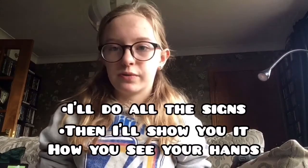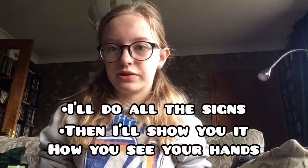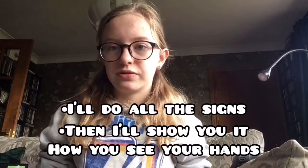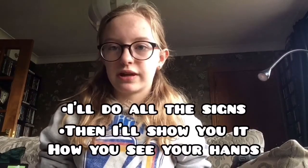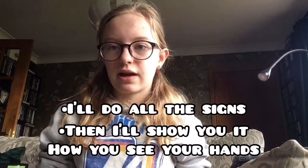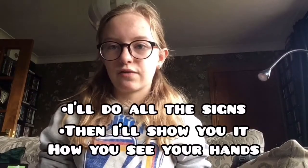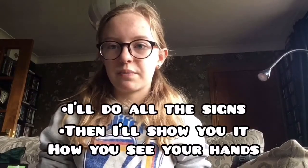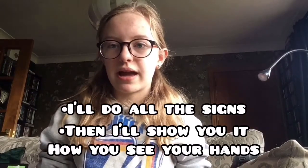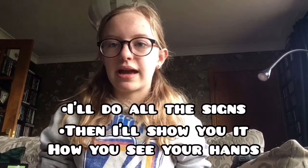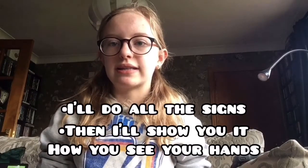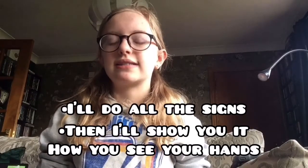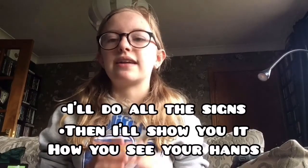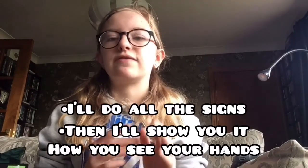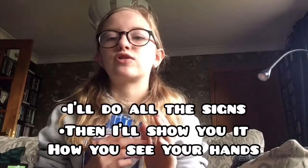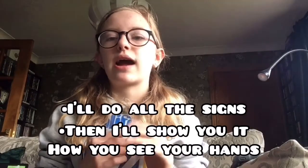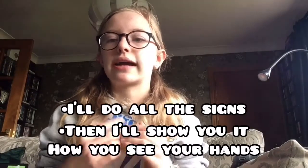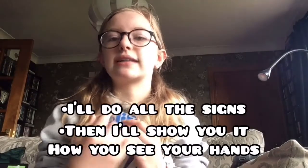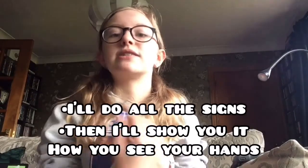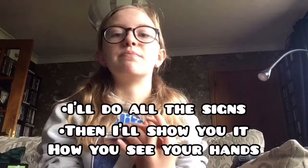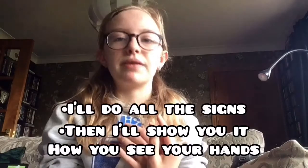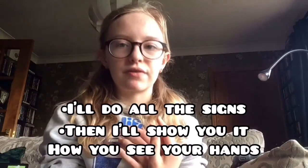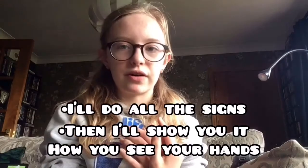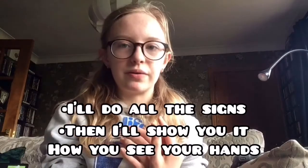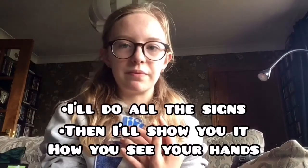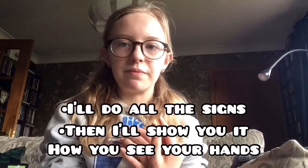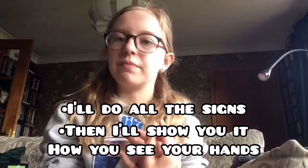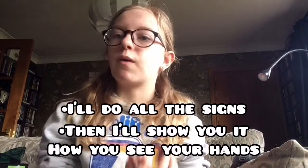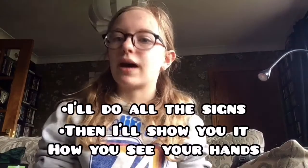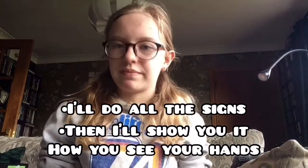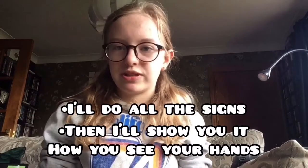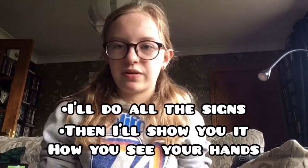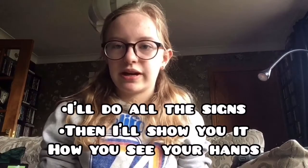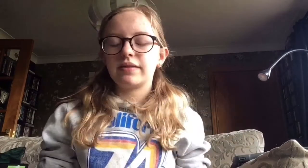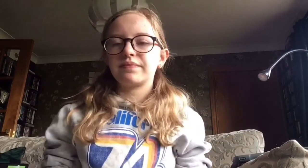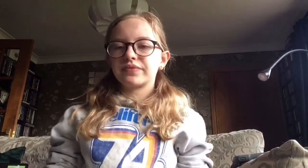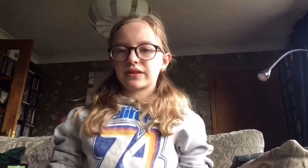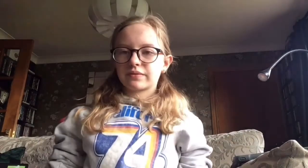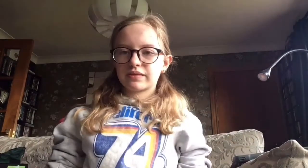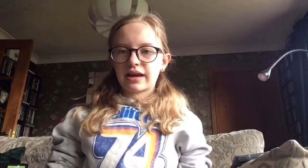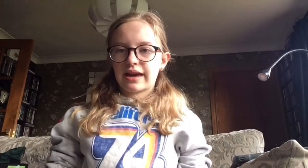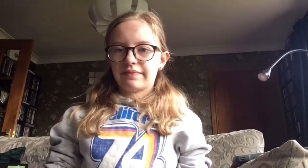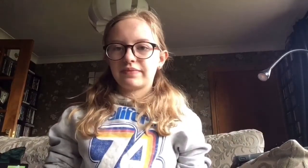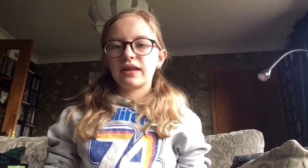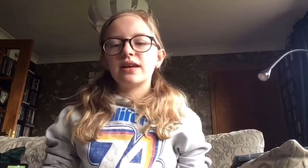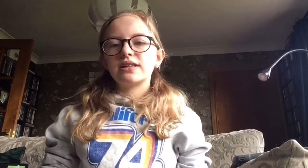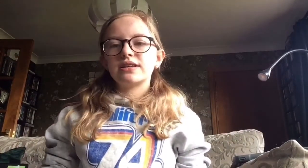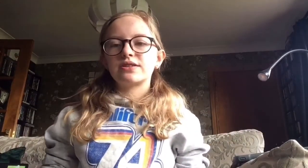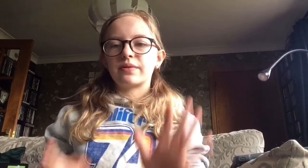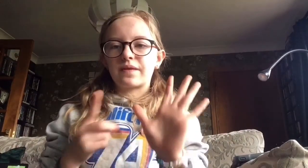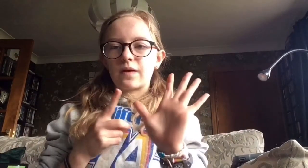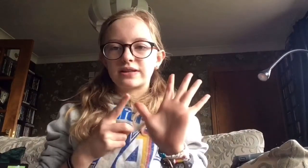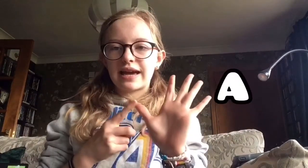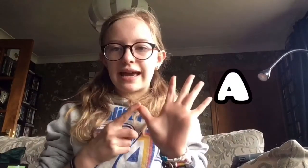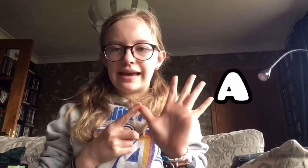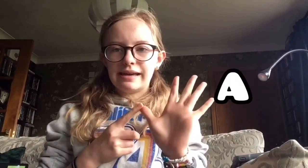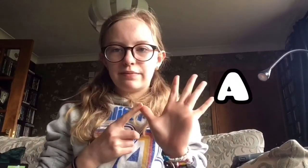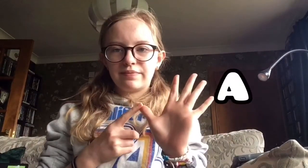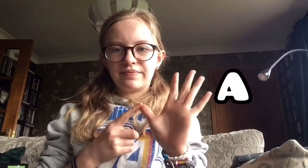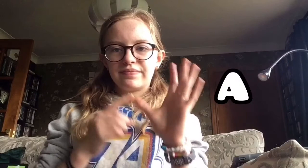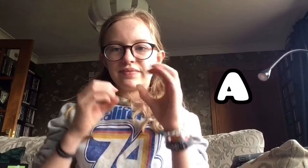do the alphabet instead of trying to mirror what I'm doing. Okay, so we've got A,